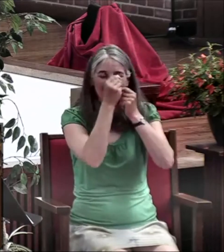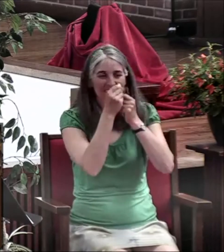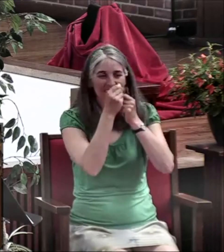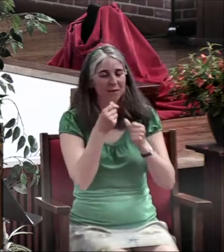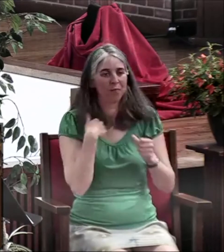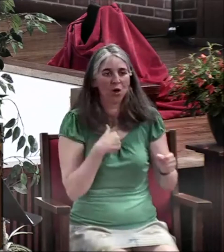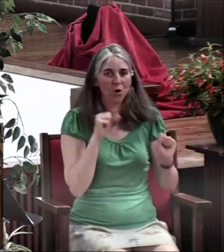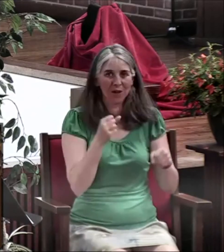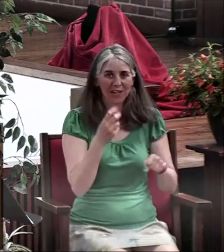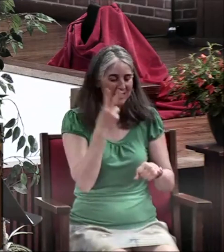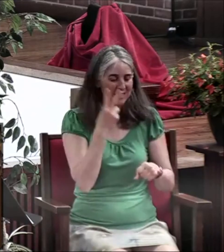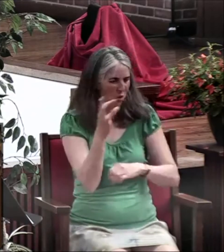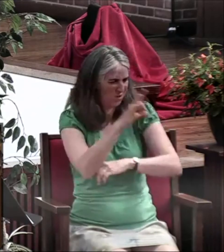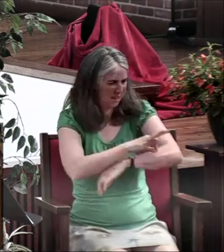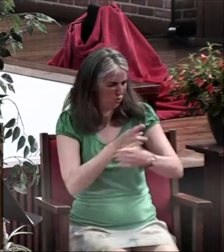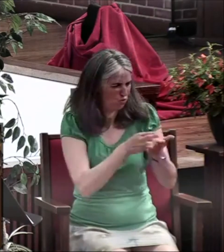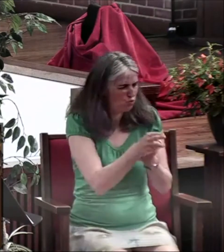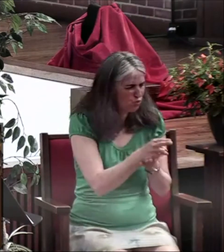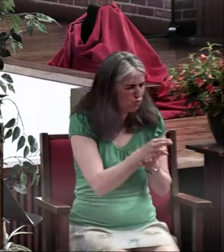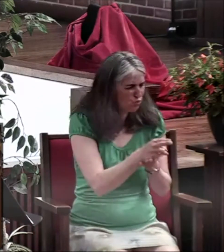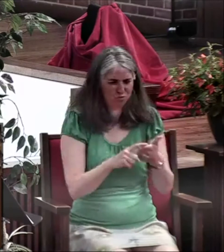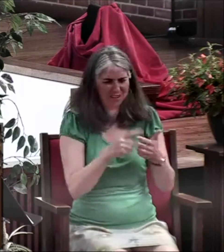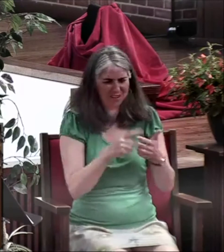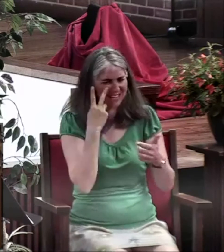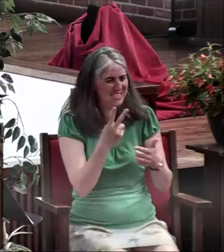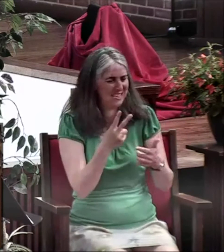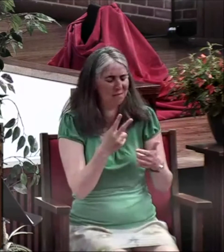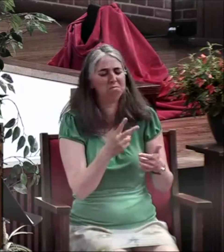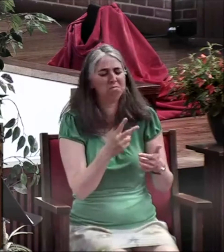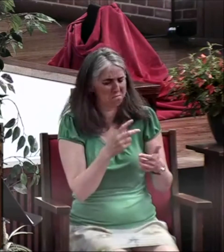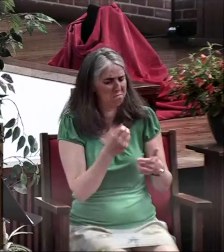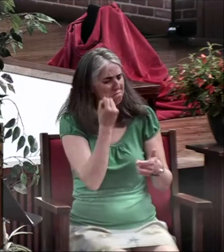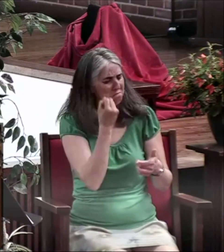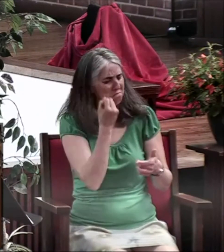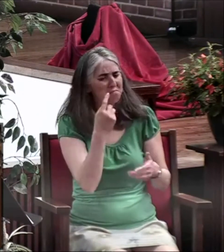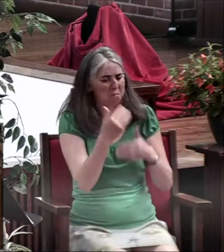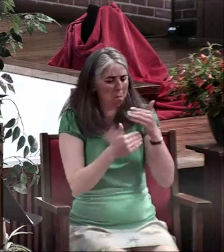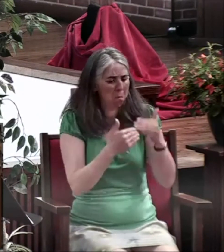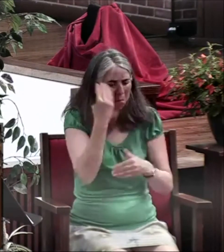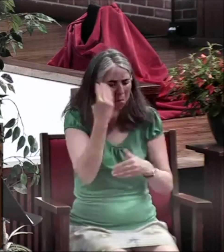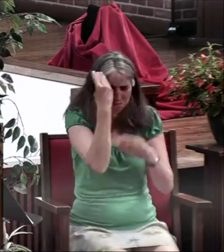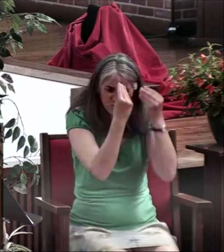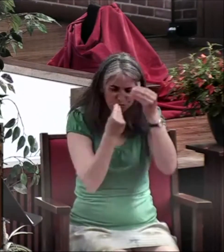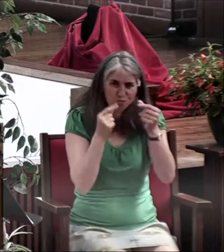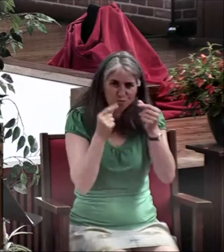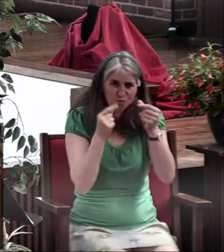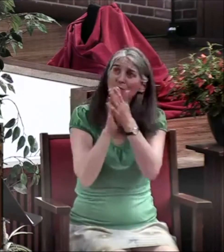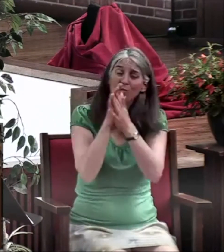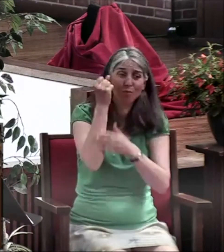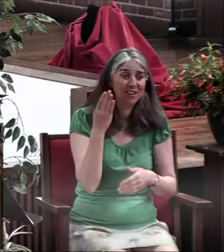We can see the Sabbath like nobody else can. We can see it all. It makes perfectly good sense to us. We're logical people. Praise